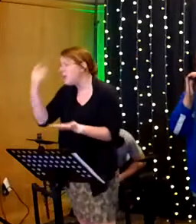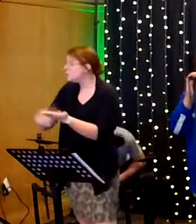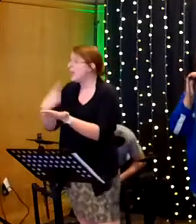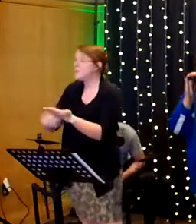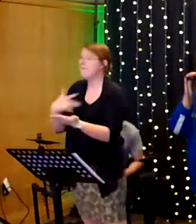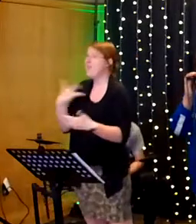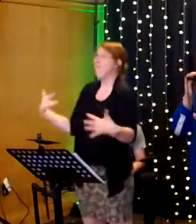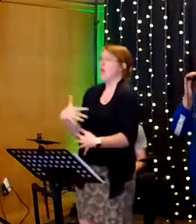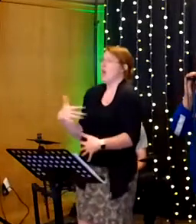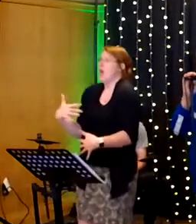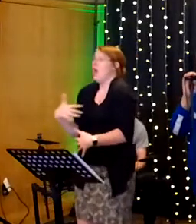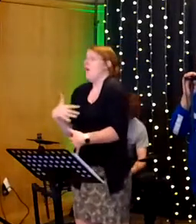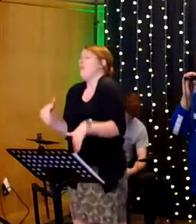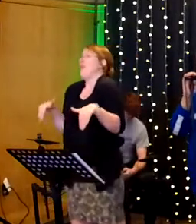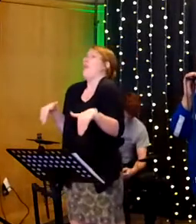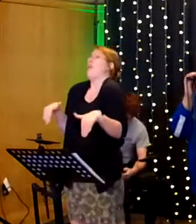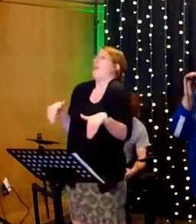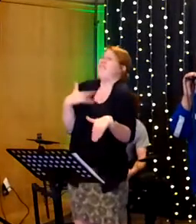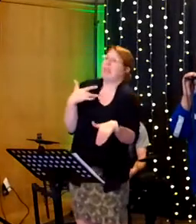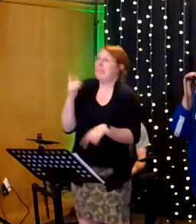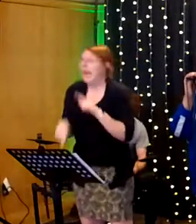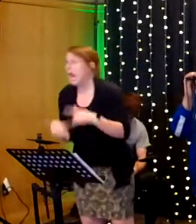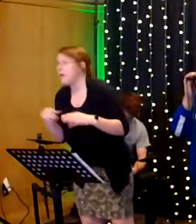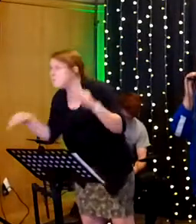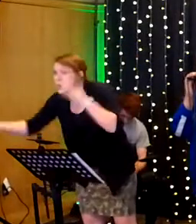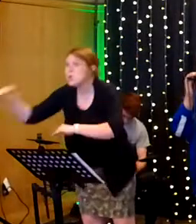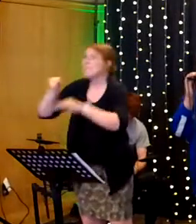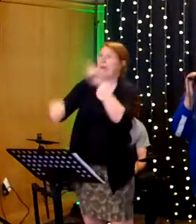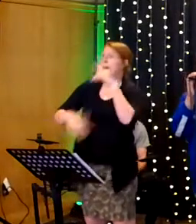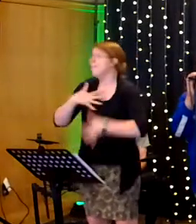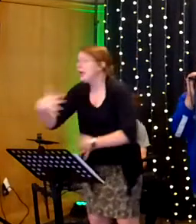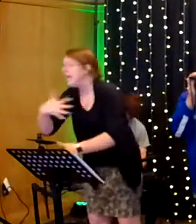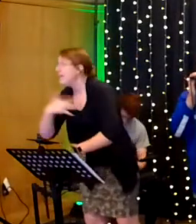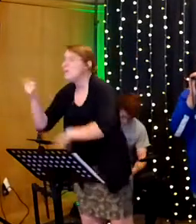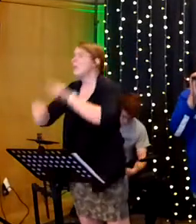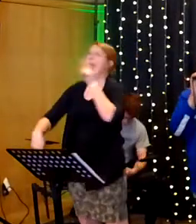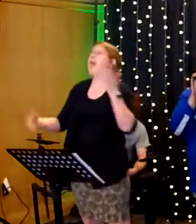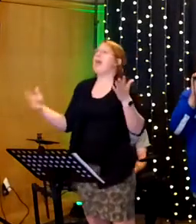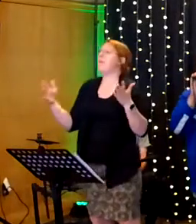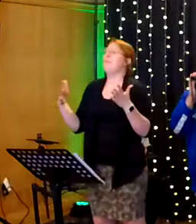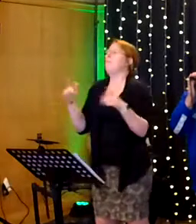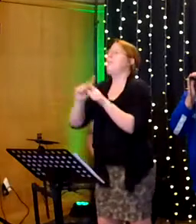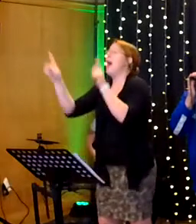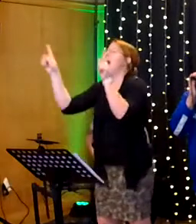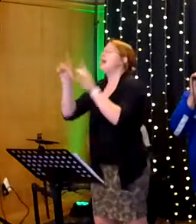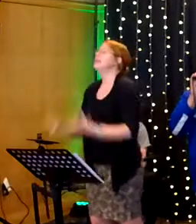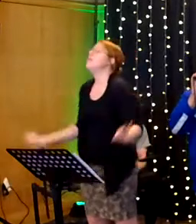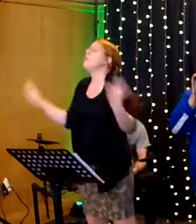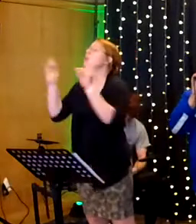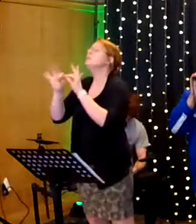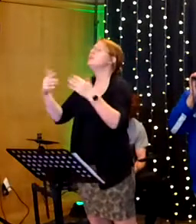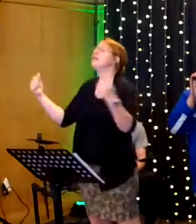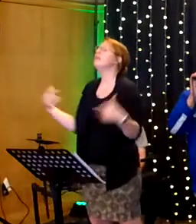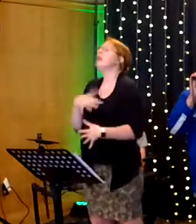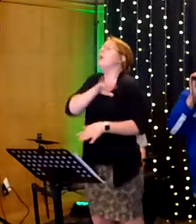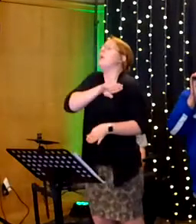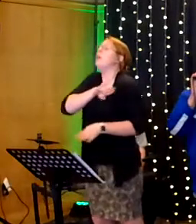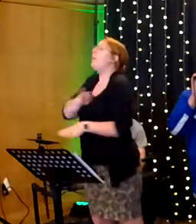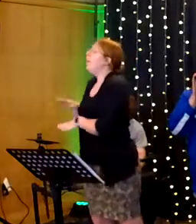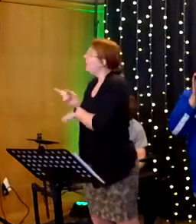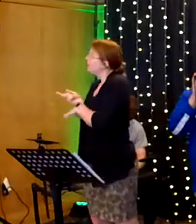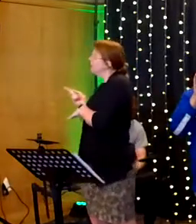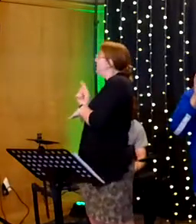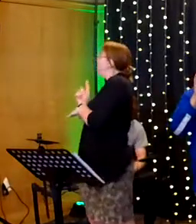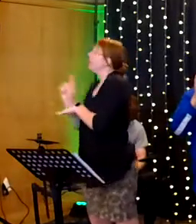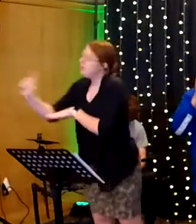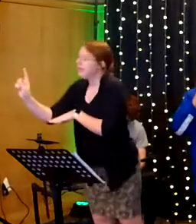where it almost feels like you can't move, breathe, or even see the step before that. And in stepping out of this comfort zone, they always say stepping